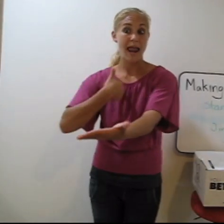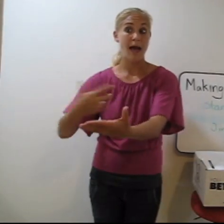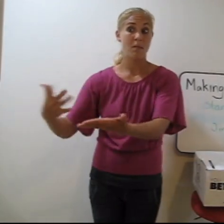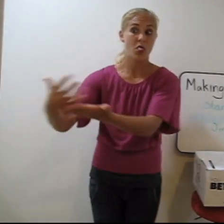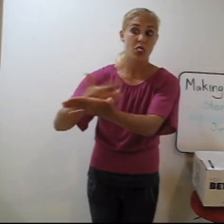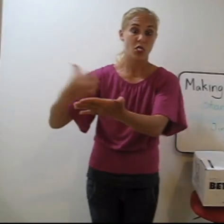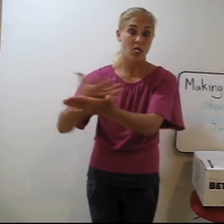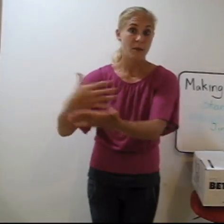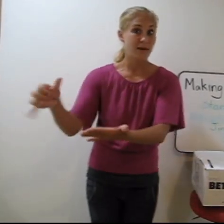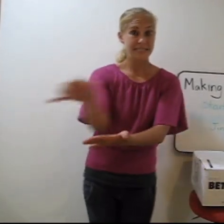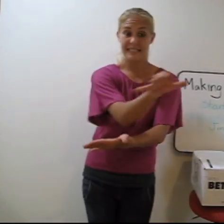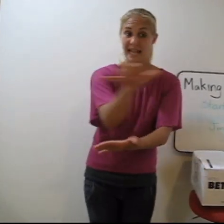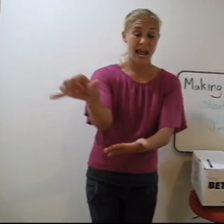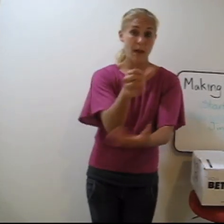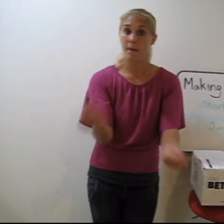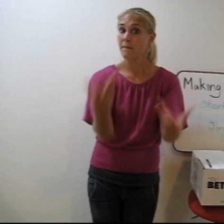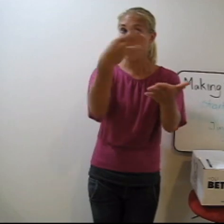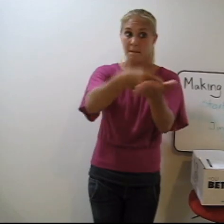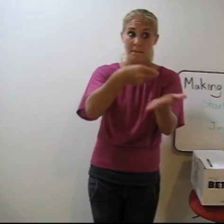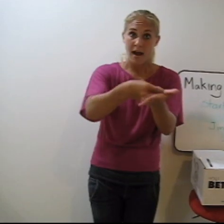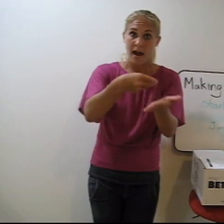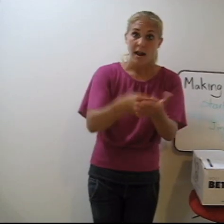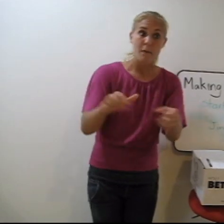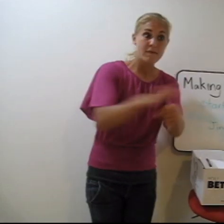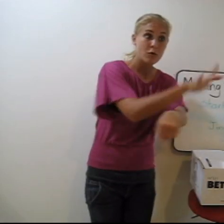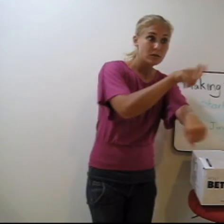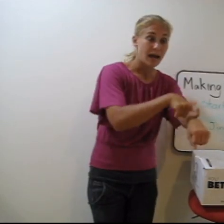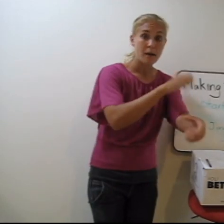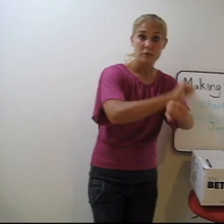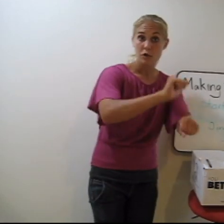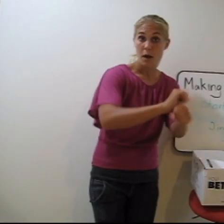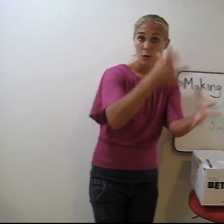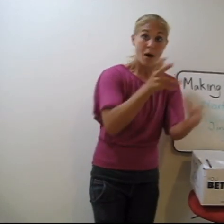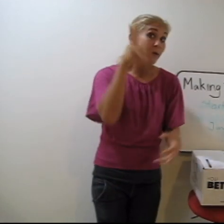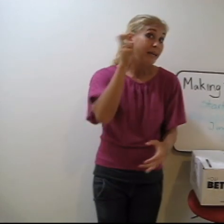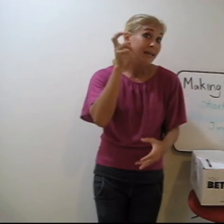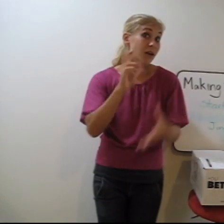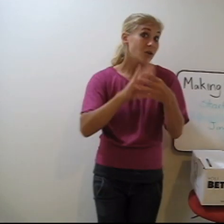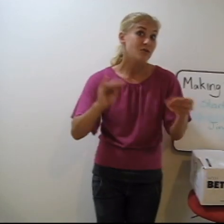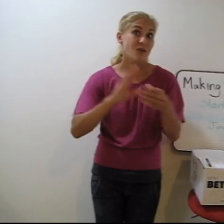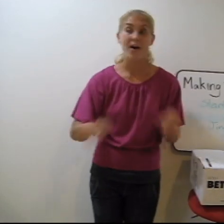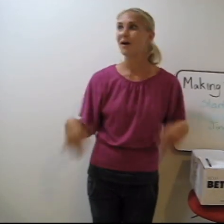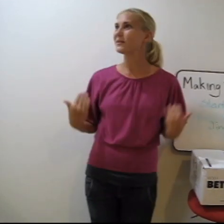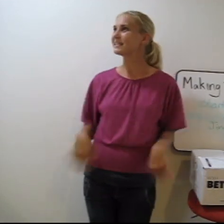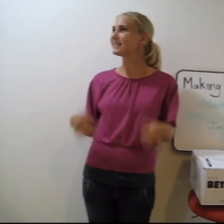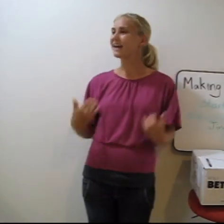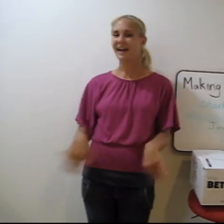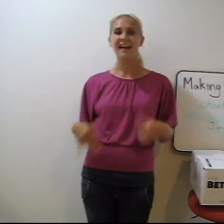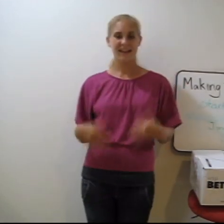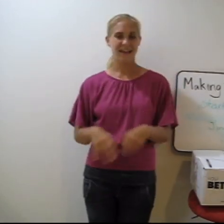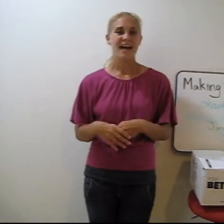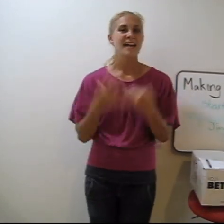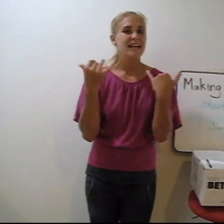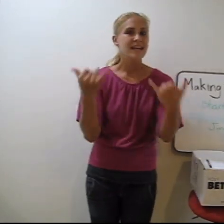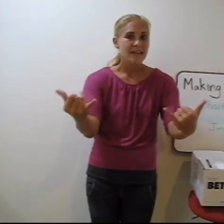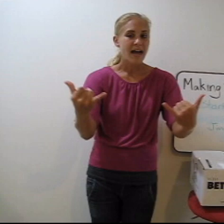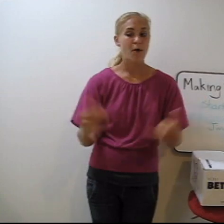on my full-time job. Would you like to hear my story? It was incredible. Now, here was my second